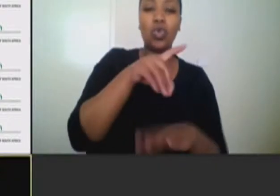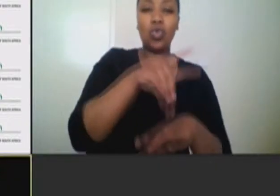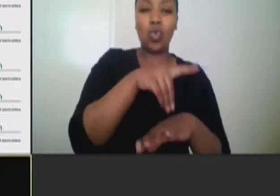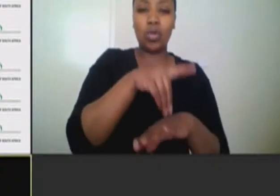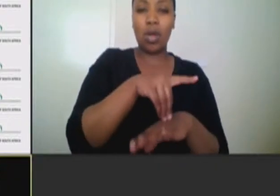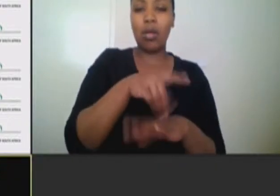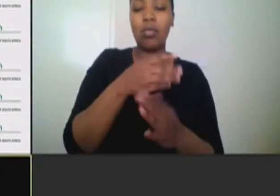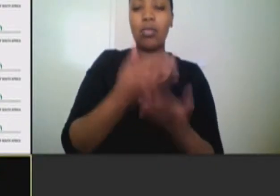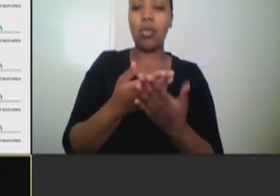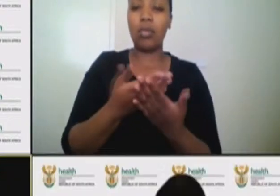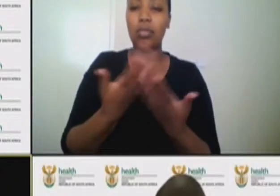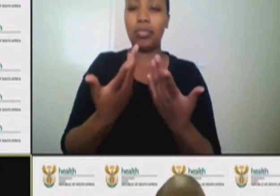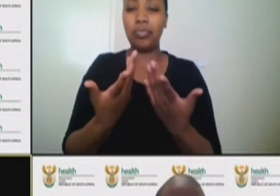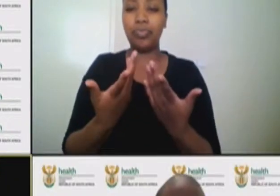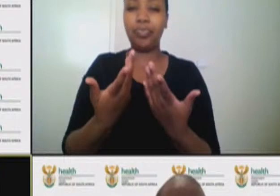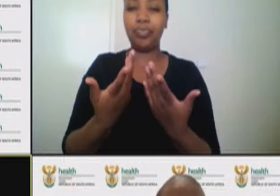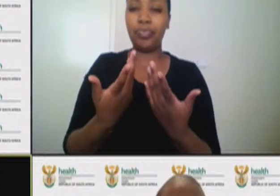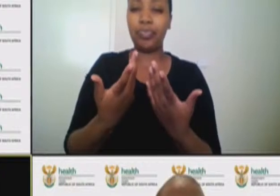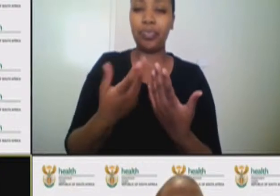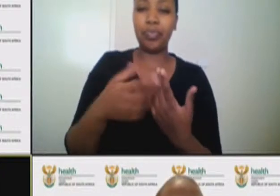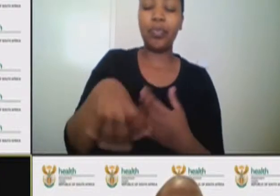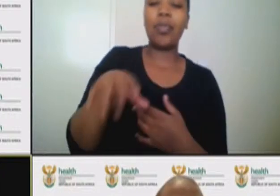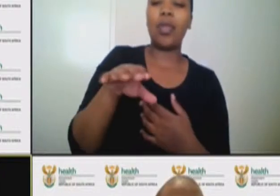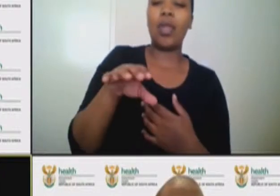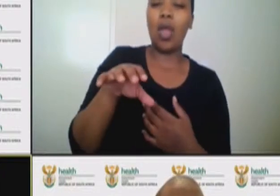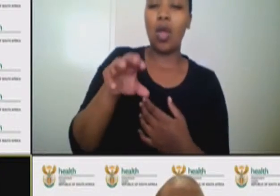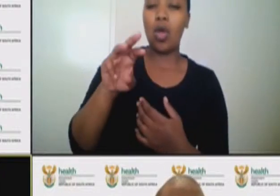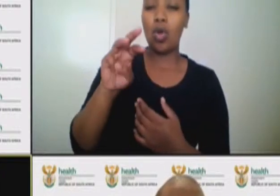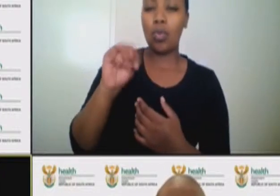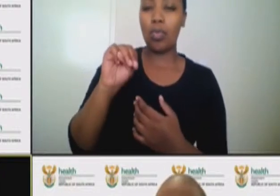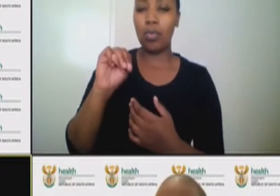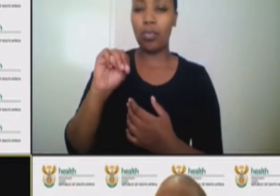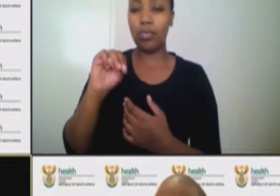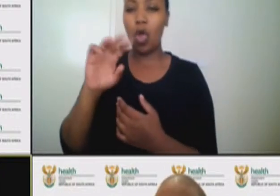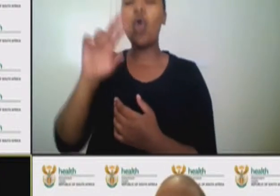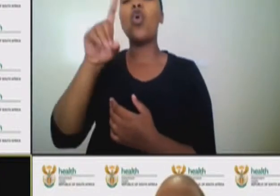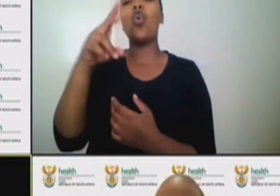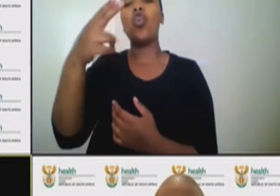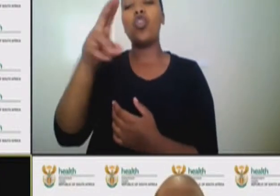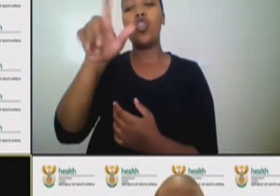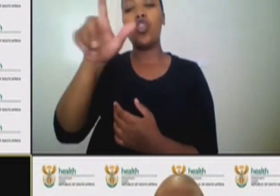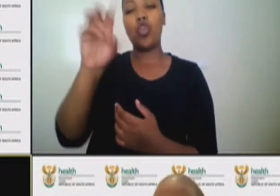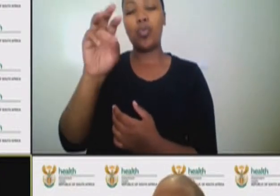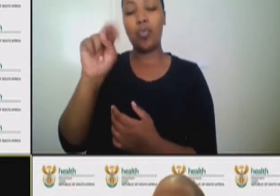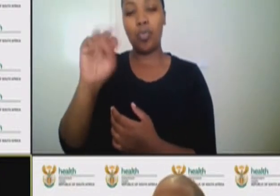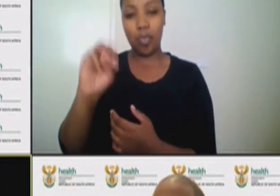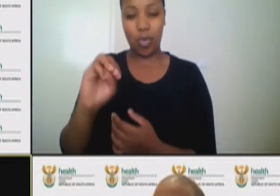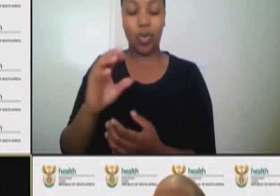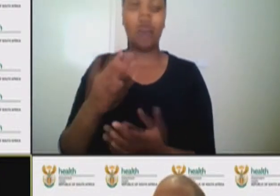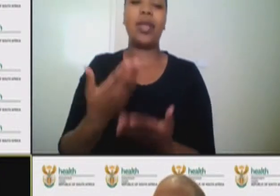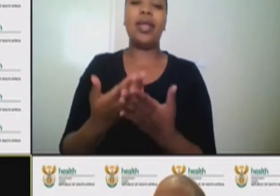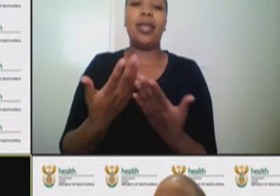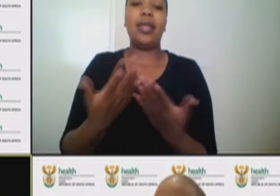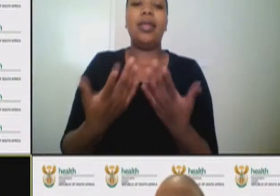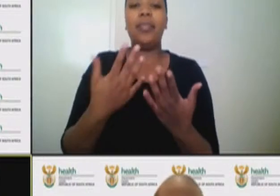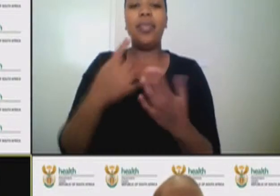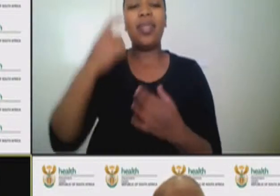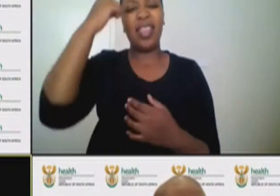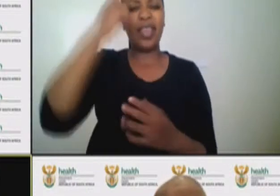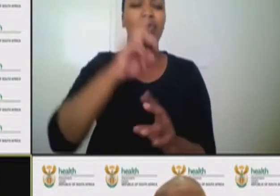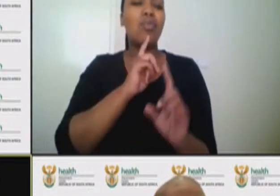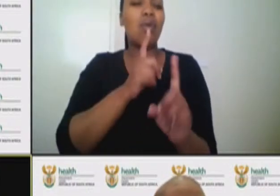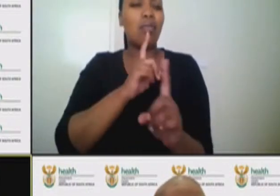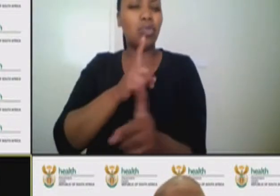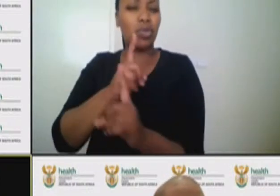much, Minister and members of the panel once more. I think we've covered, we've responded to almost 95% of all